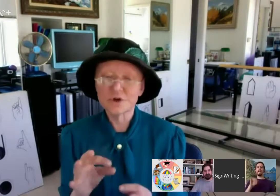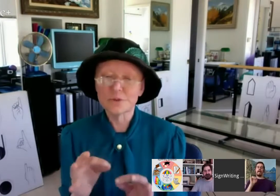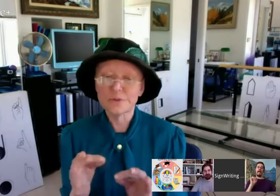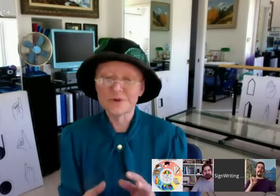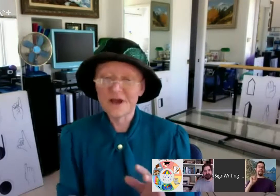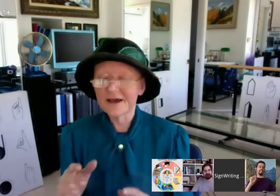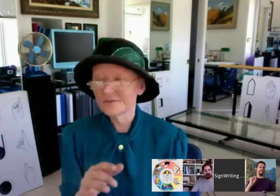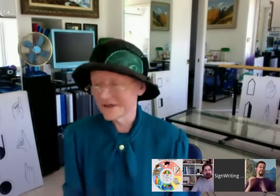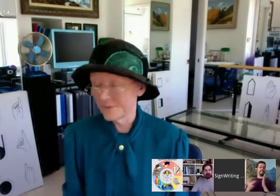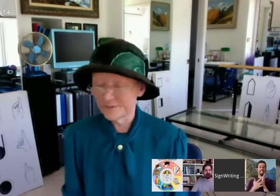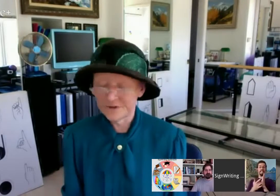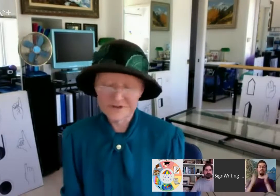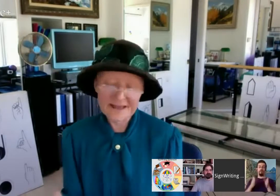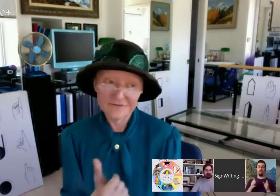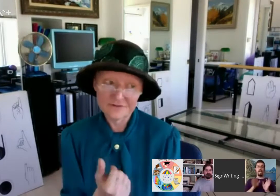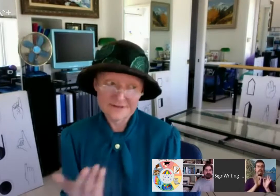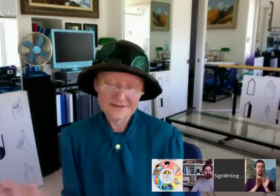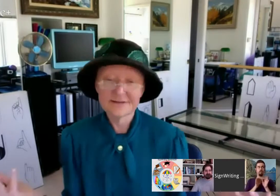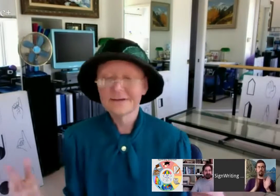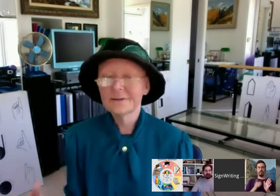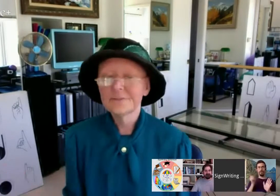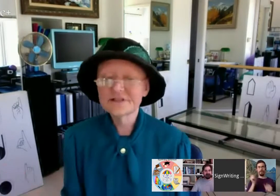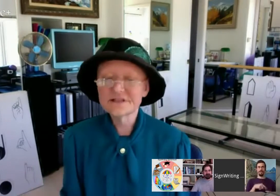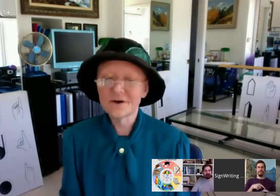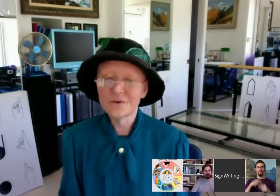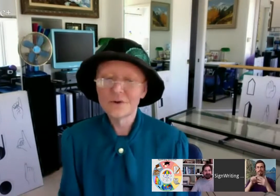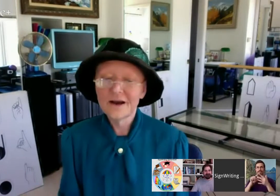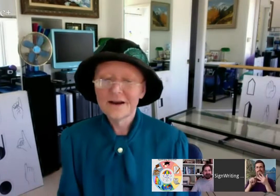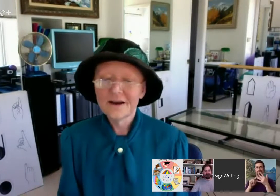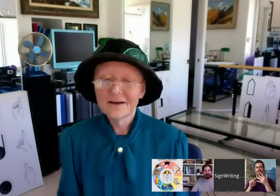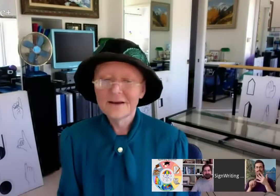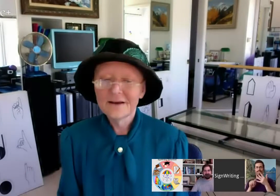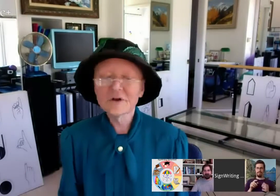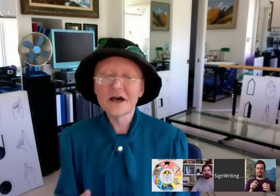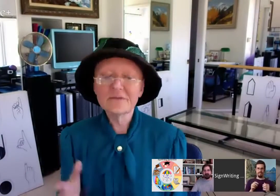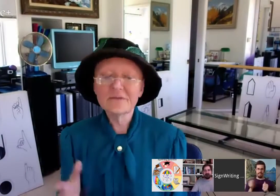not just an interpreter. Adam is helping me with everything. So there was some kind